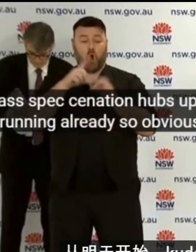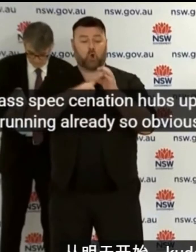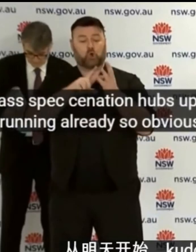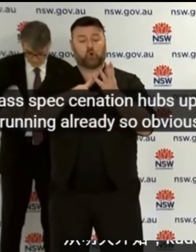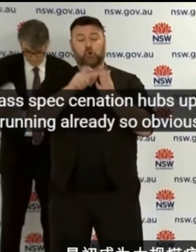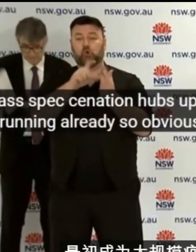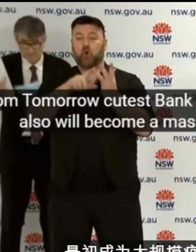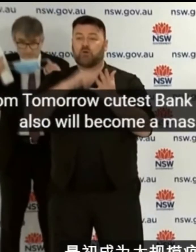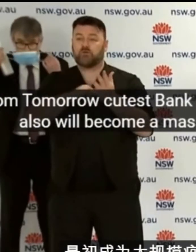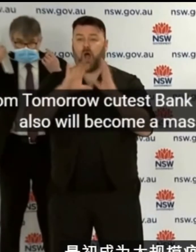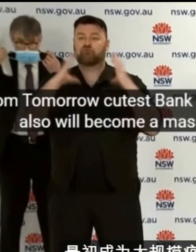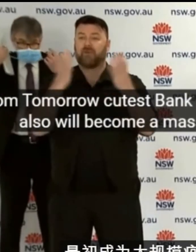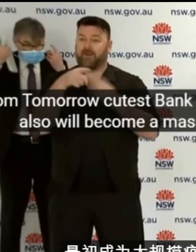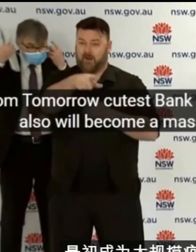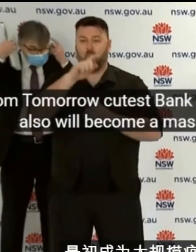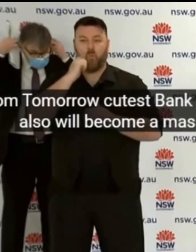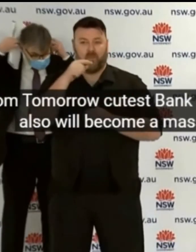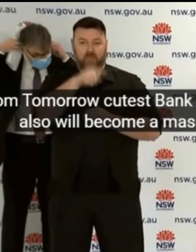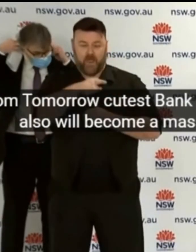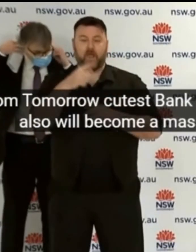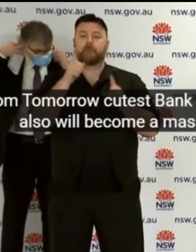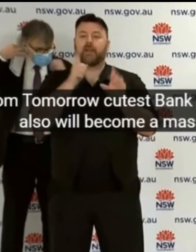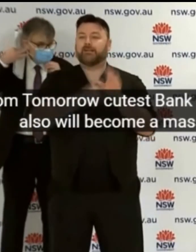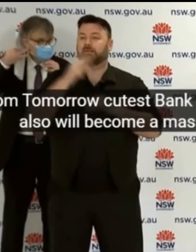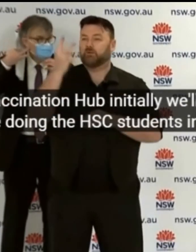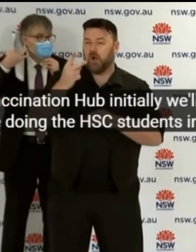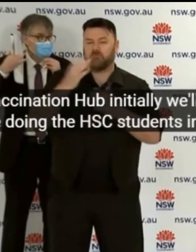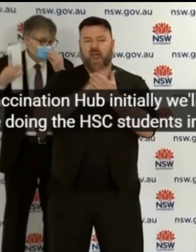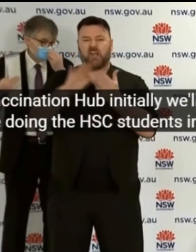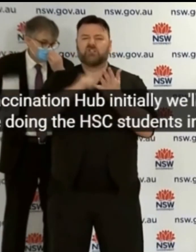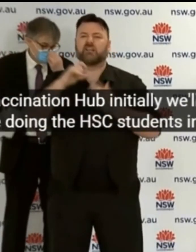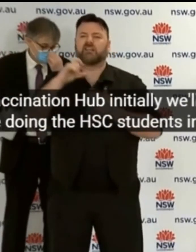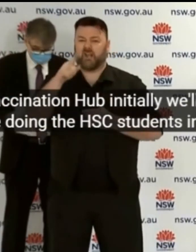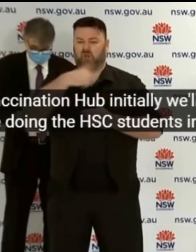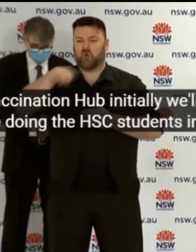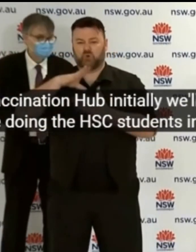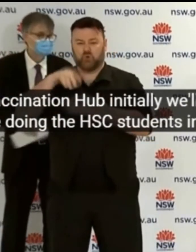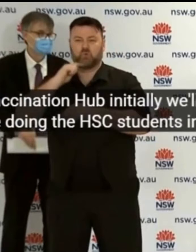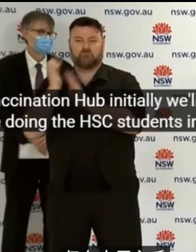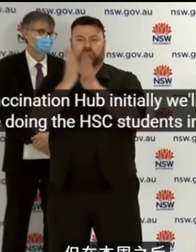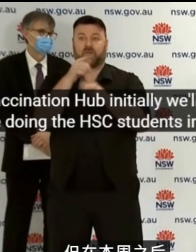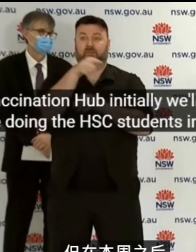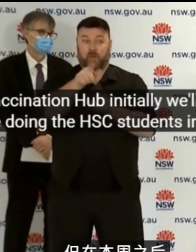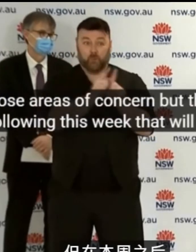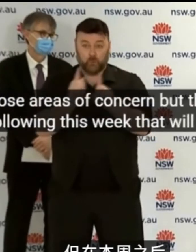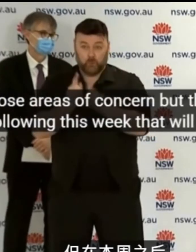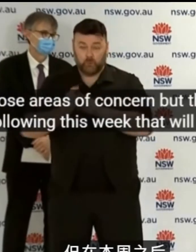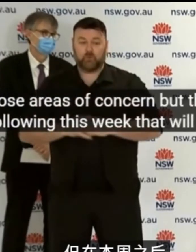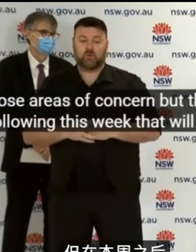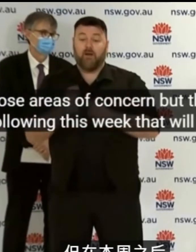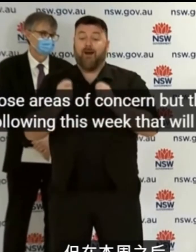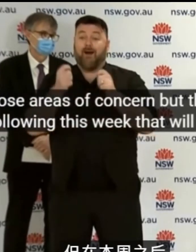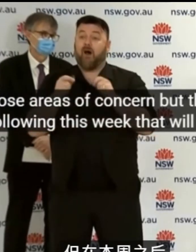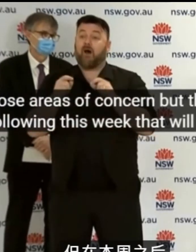vaccination hub. Initially we'll be doing the HSC students in those areas of concern, but then following this week that will be reverted to a